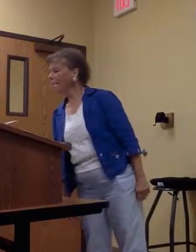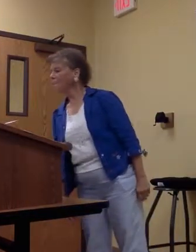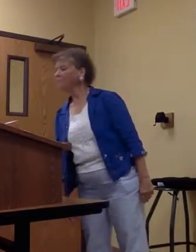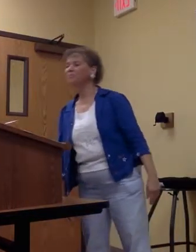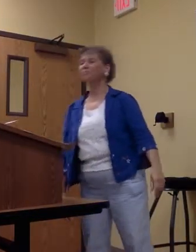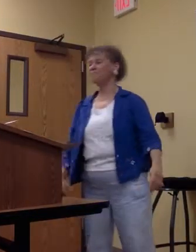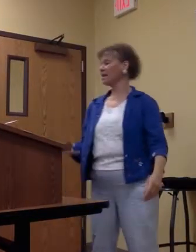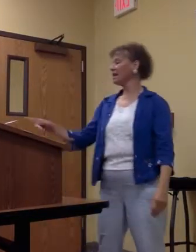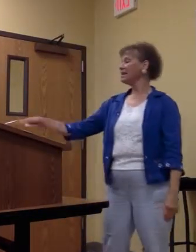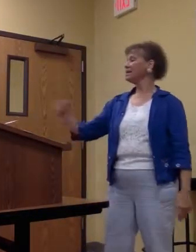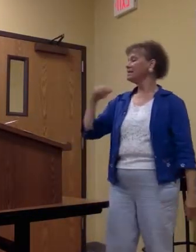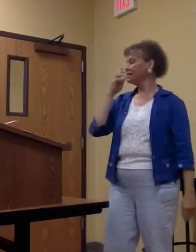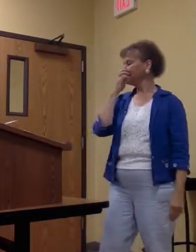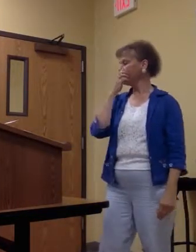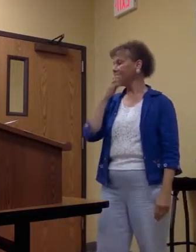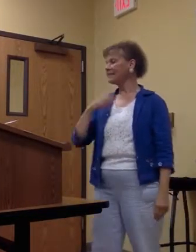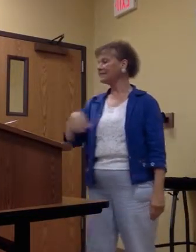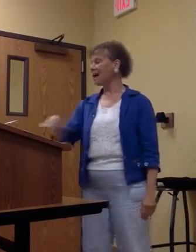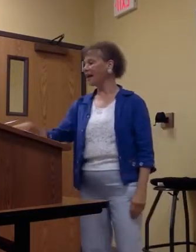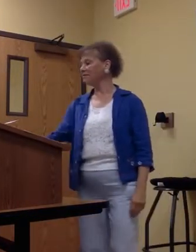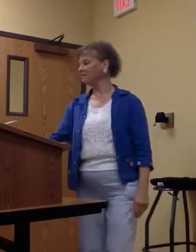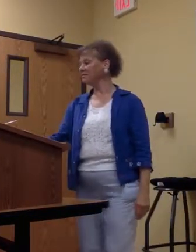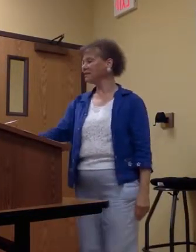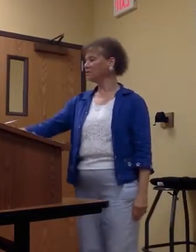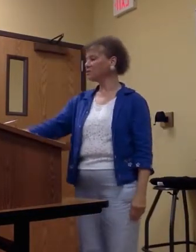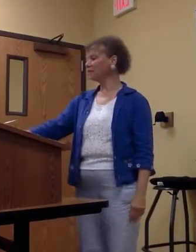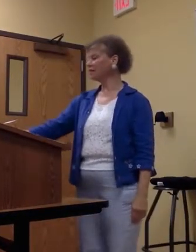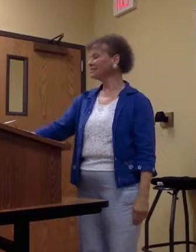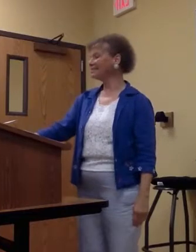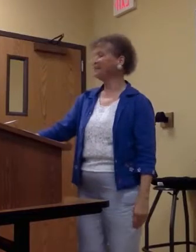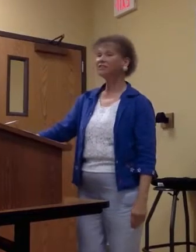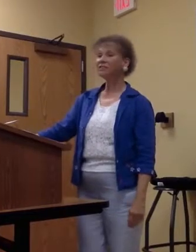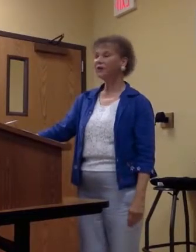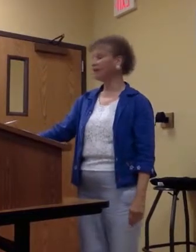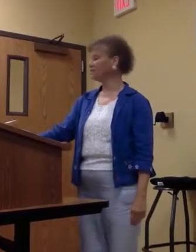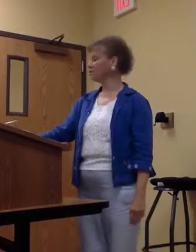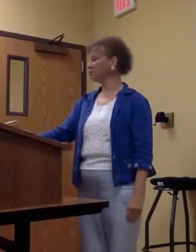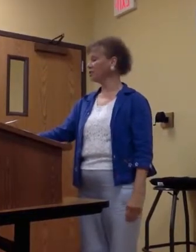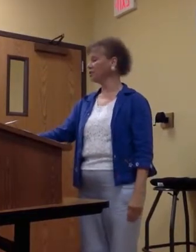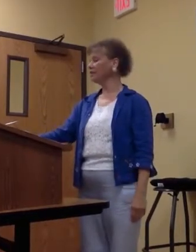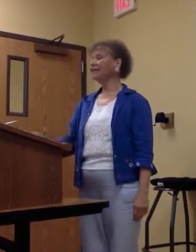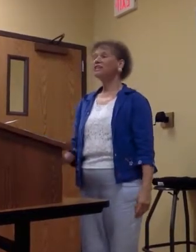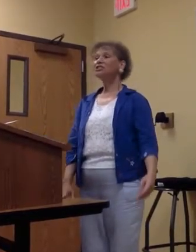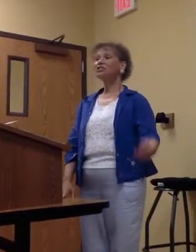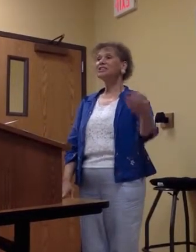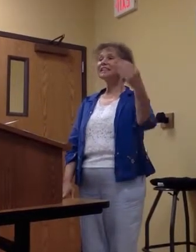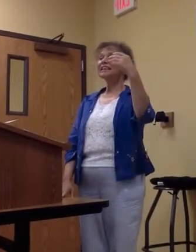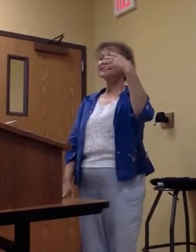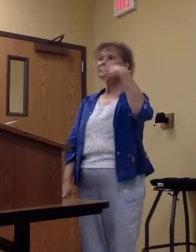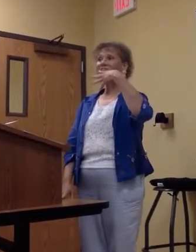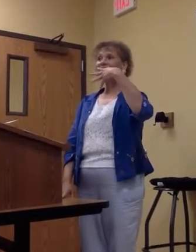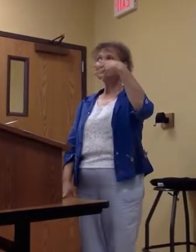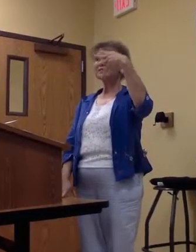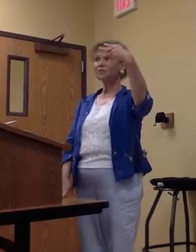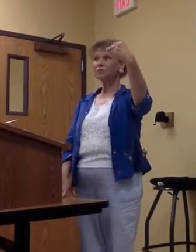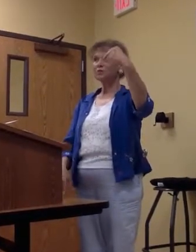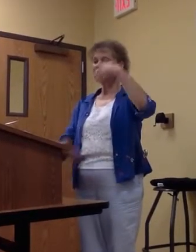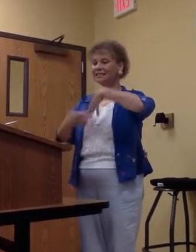The next sign, we're on stages of relationship here. She's got this, which is this sign. Go